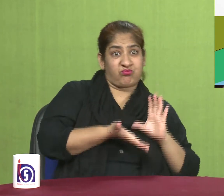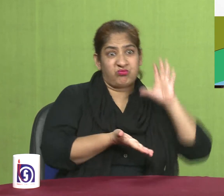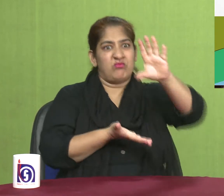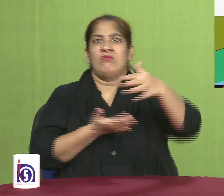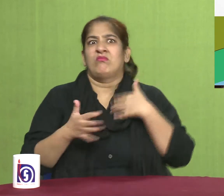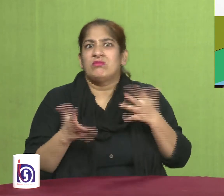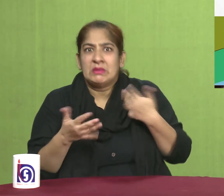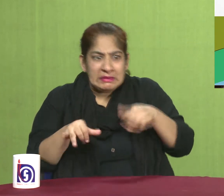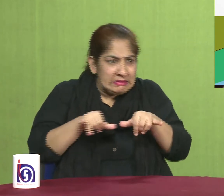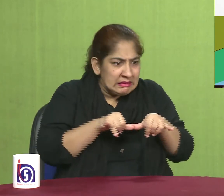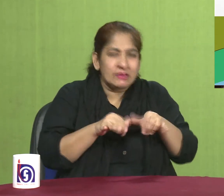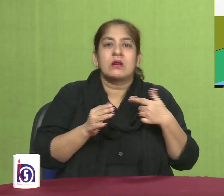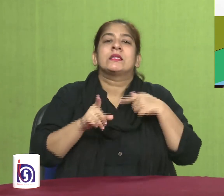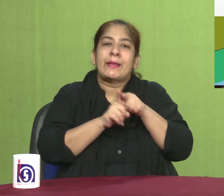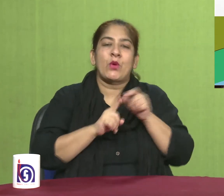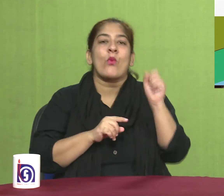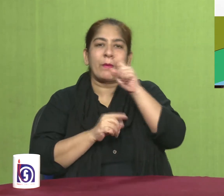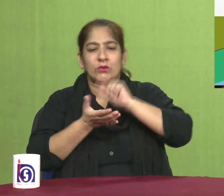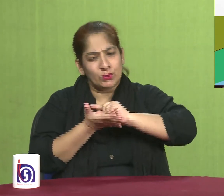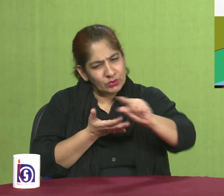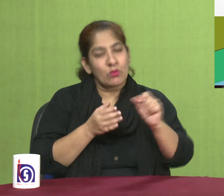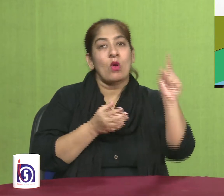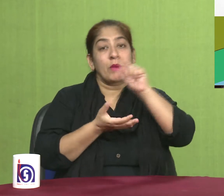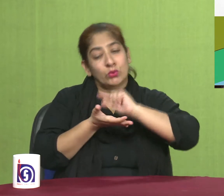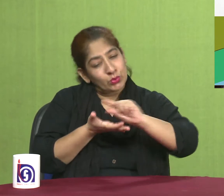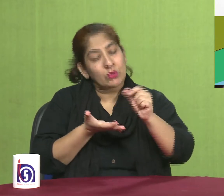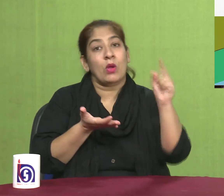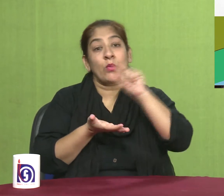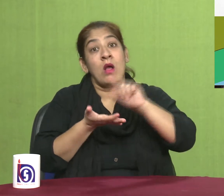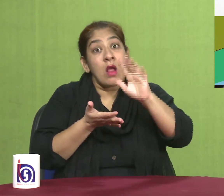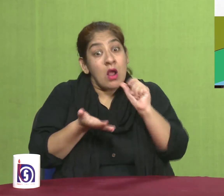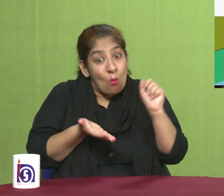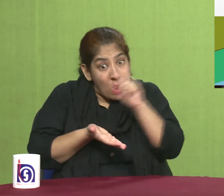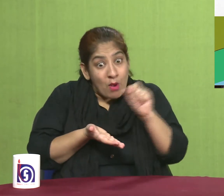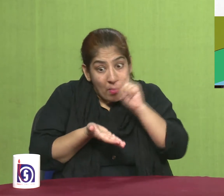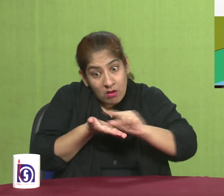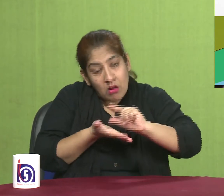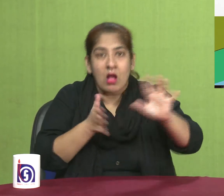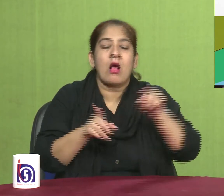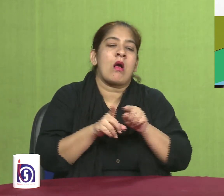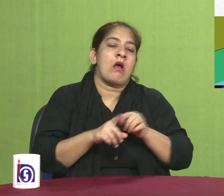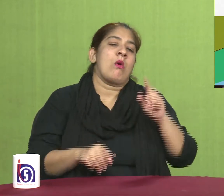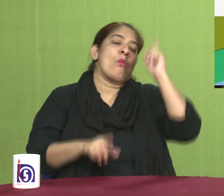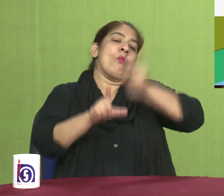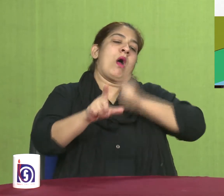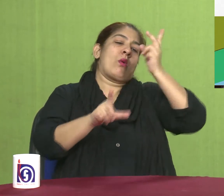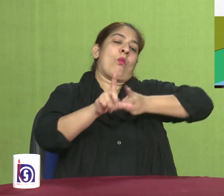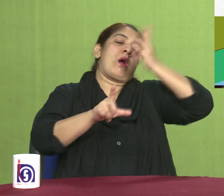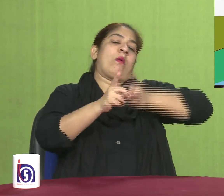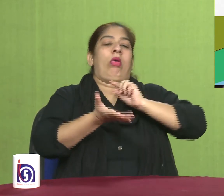It is like paying small amount of money for a certain period of time continuously in a